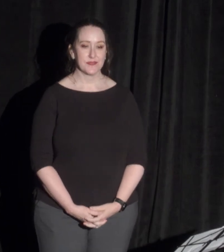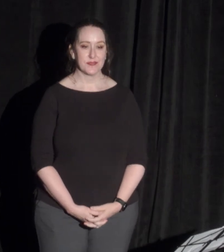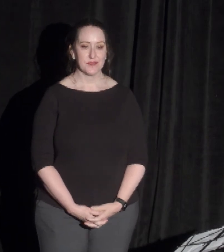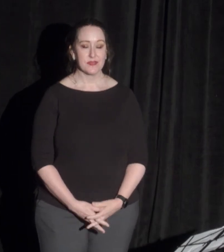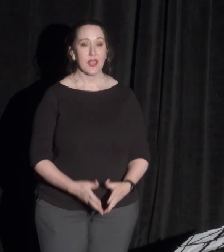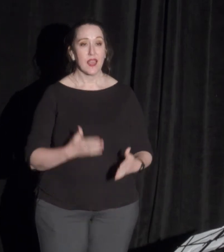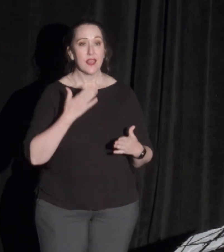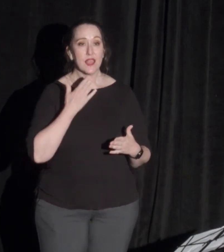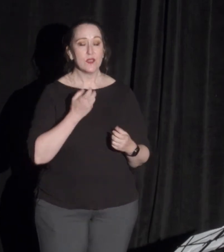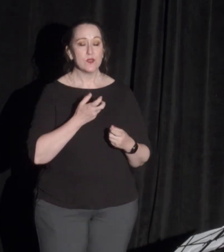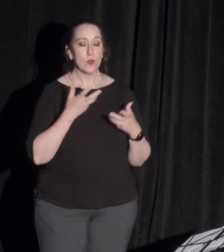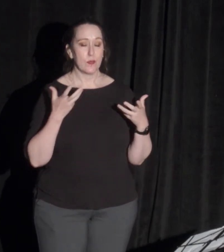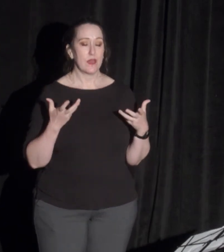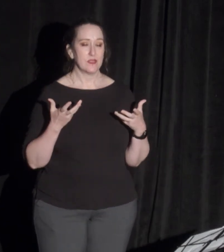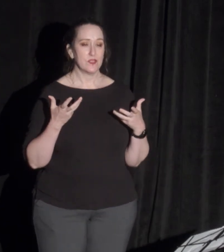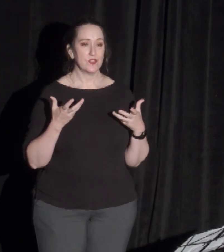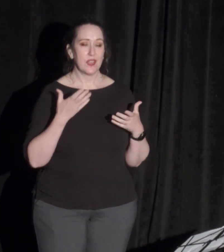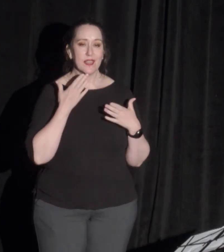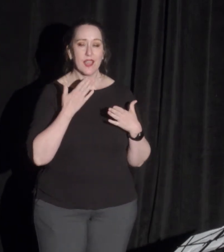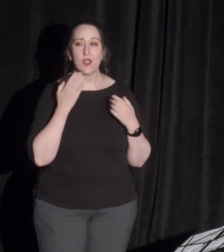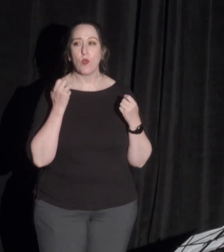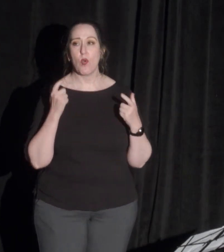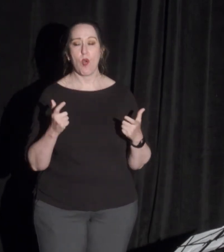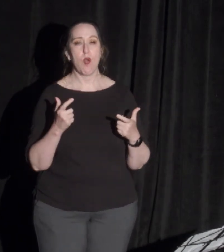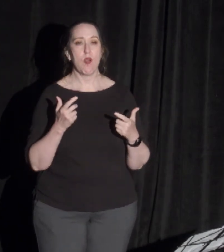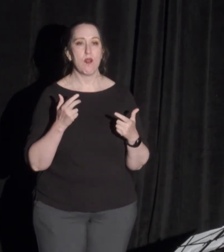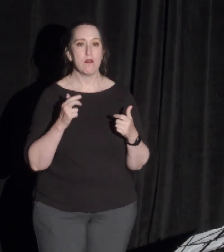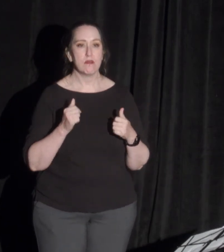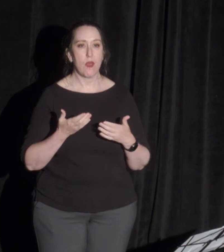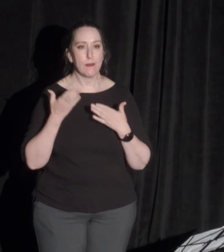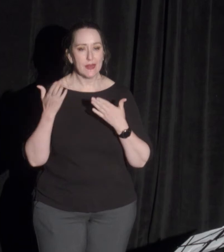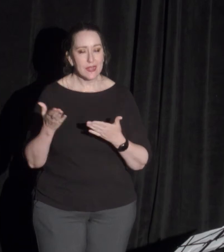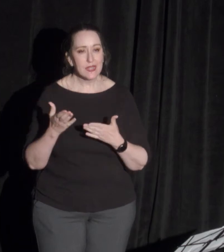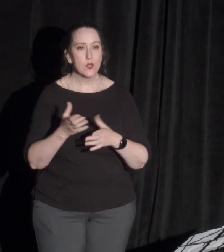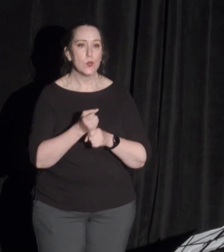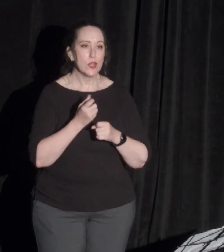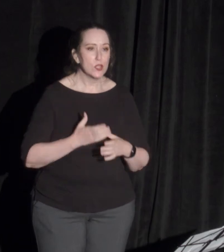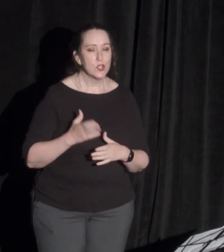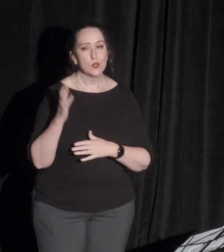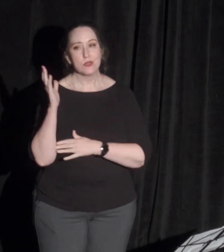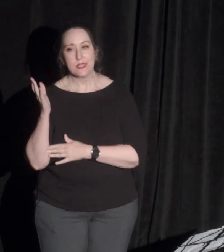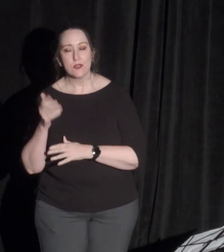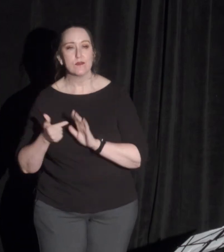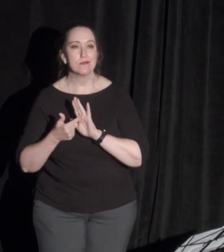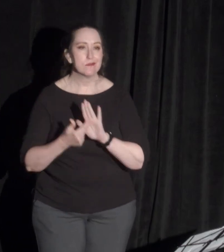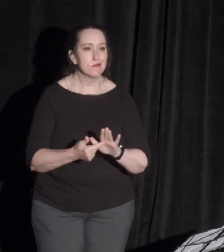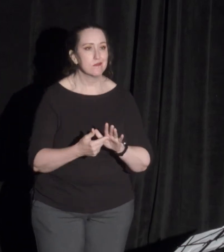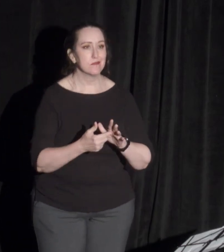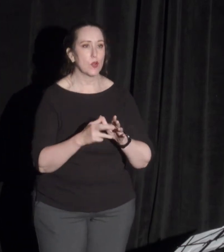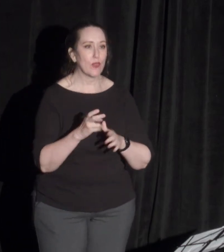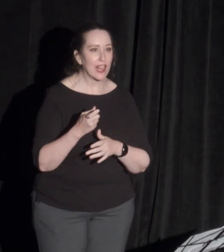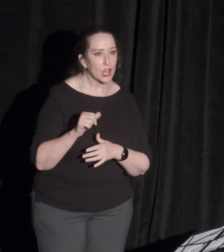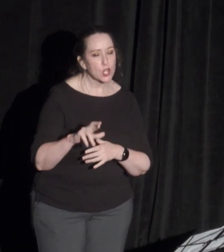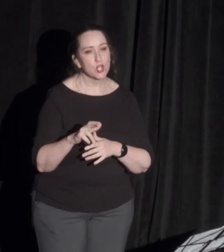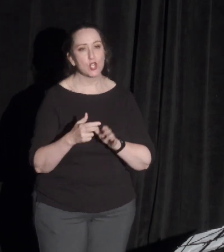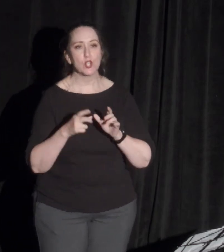Thank you so much. Thanks to all the nominees, the winners, the presenters, the wranglers, our director, John Brown, the